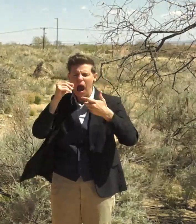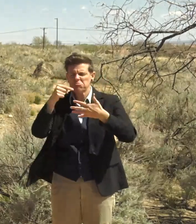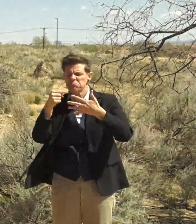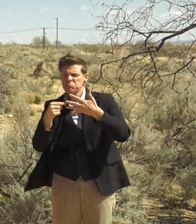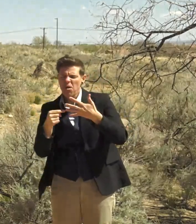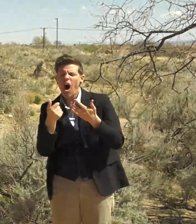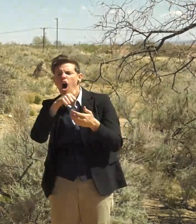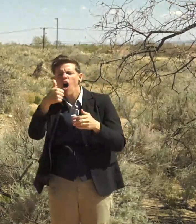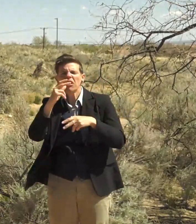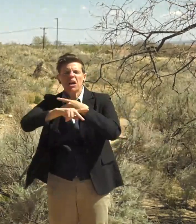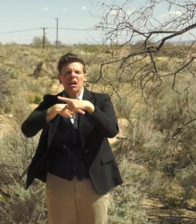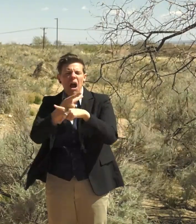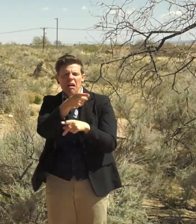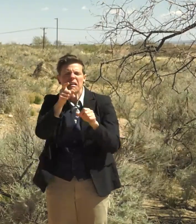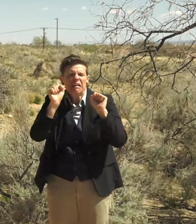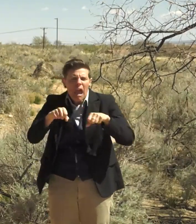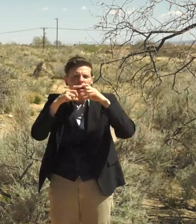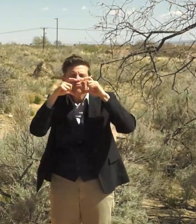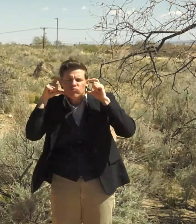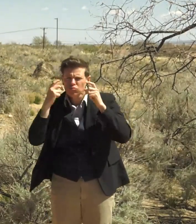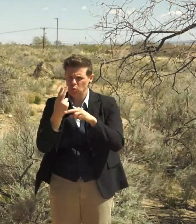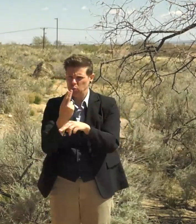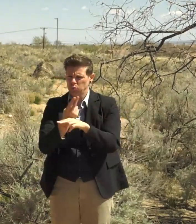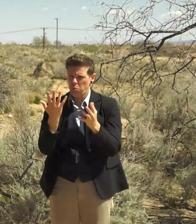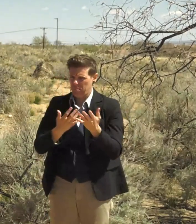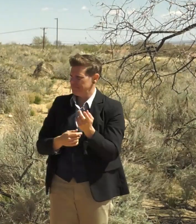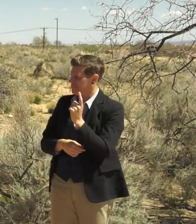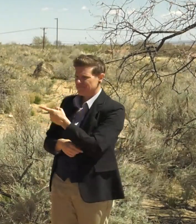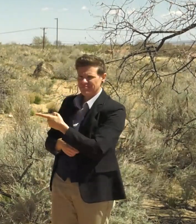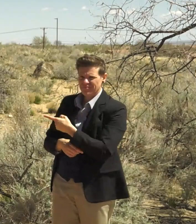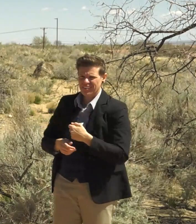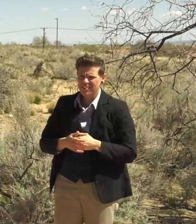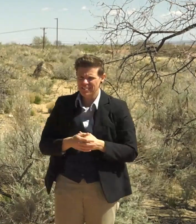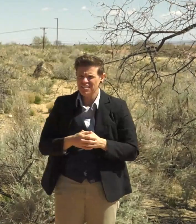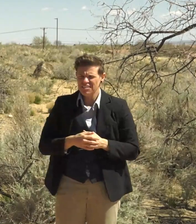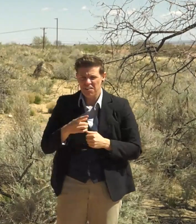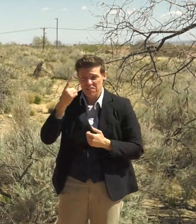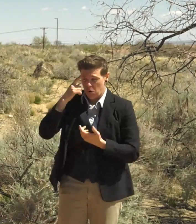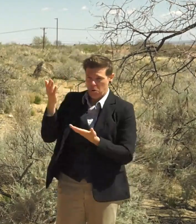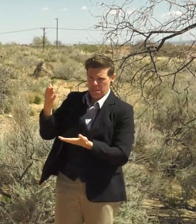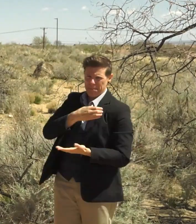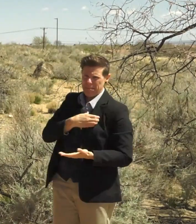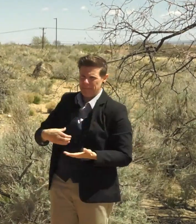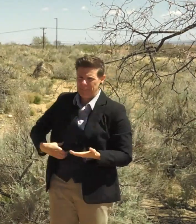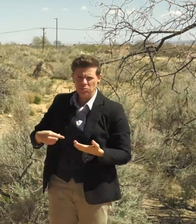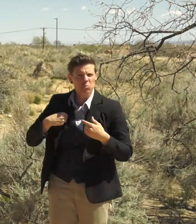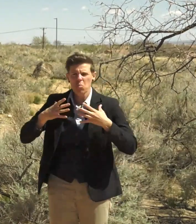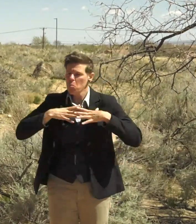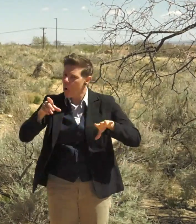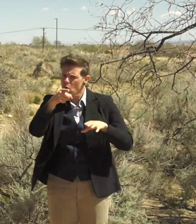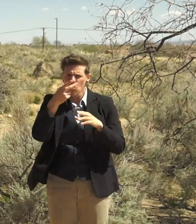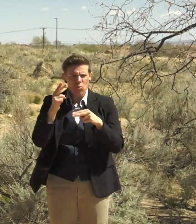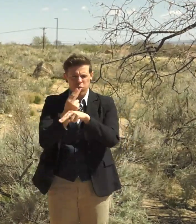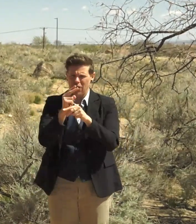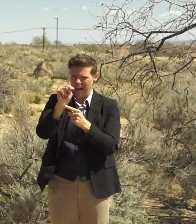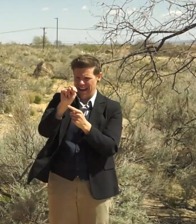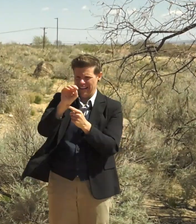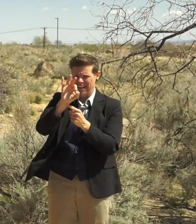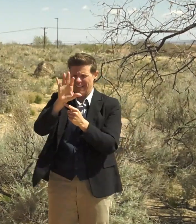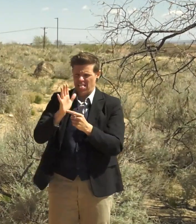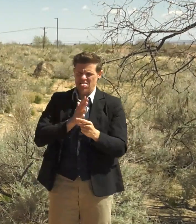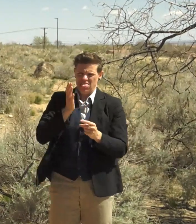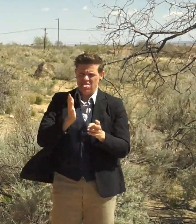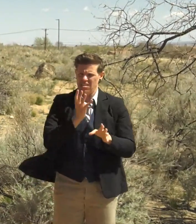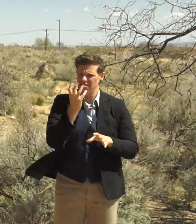As you heard the mayor say, we don't want people to use N95s. I don't even have access to one to show you what one looks like. That's how scarce they are right now. This